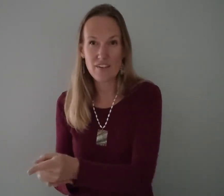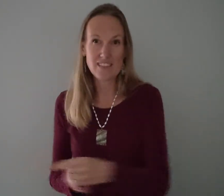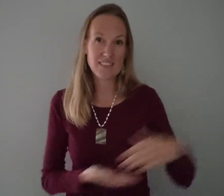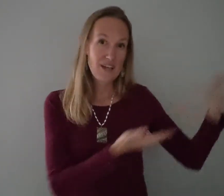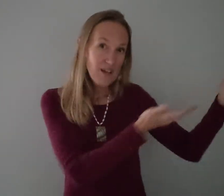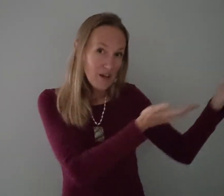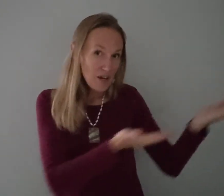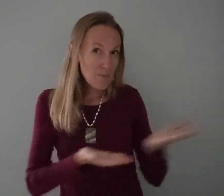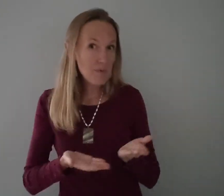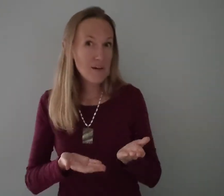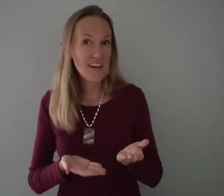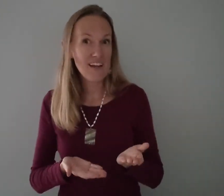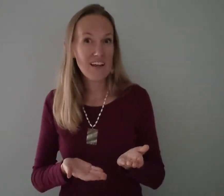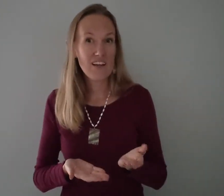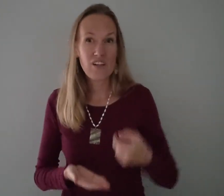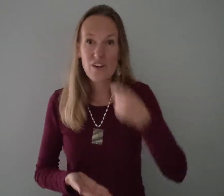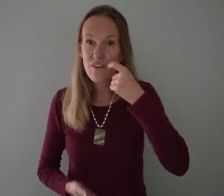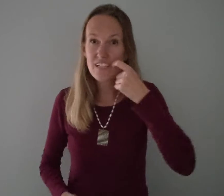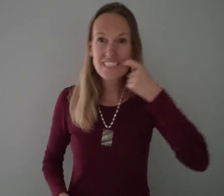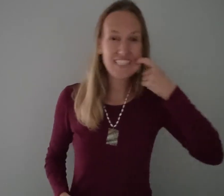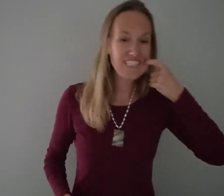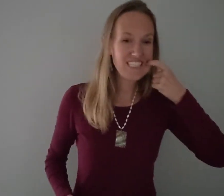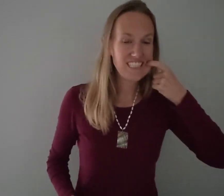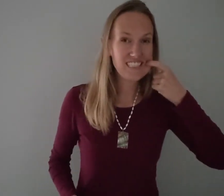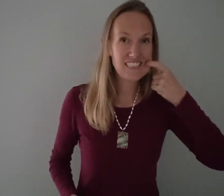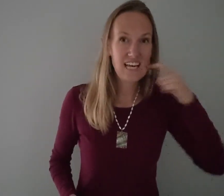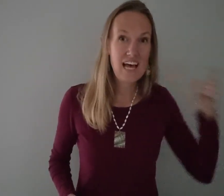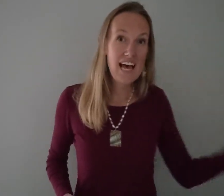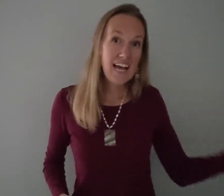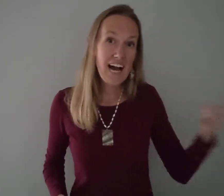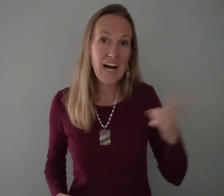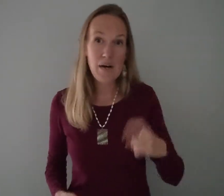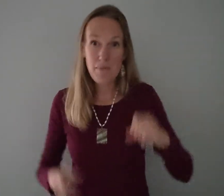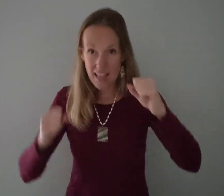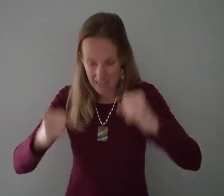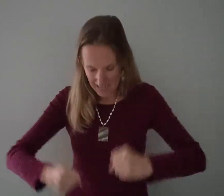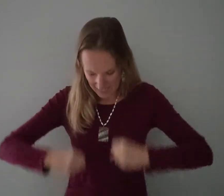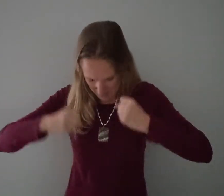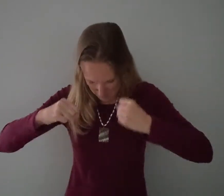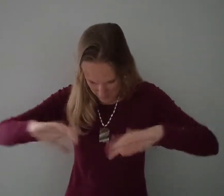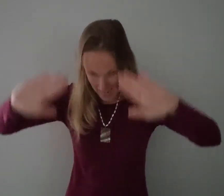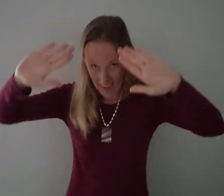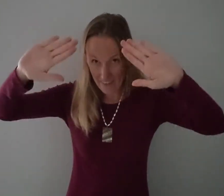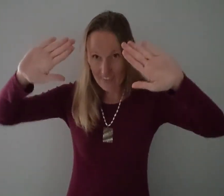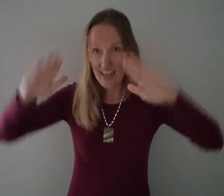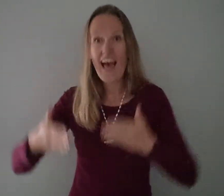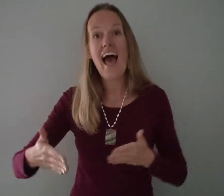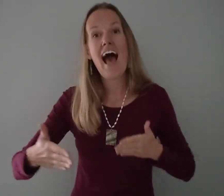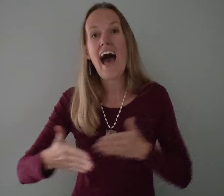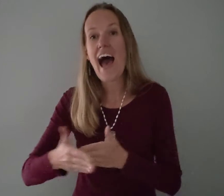failures, bring your addictions, come lay them down